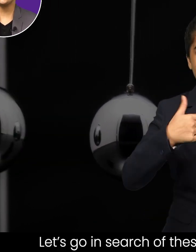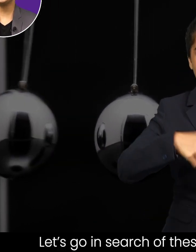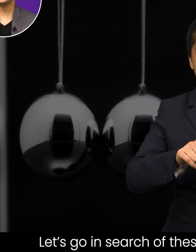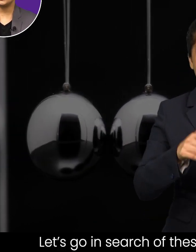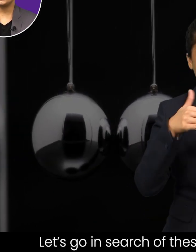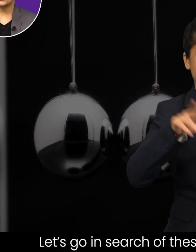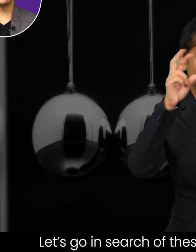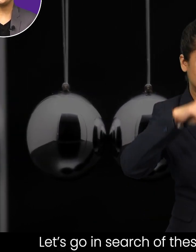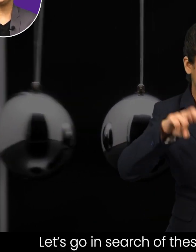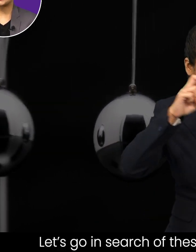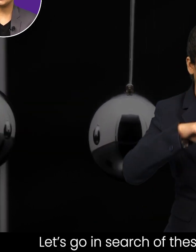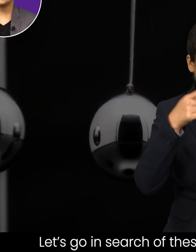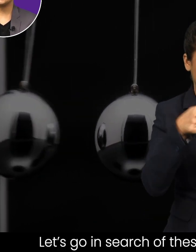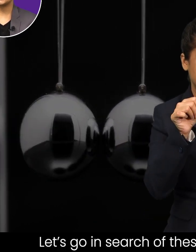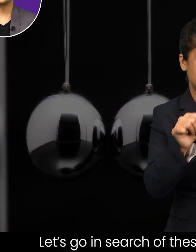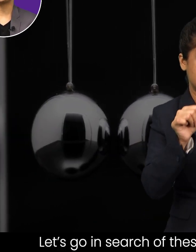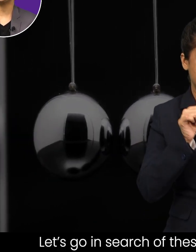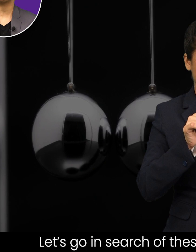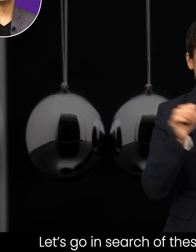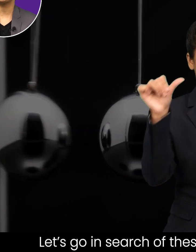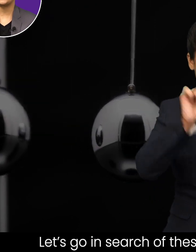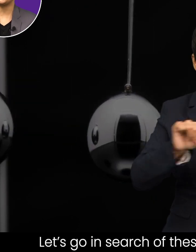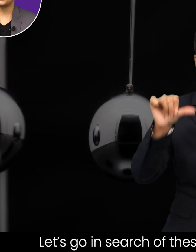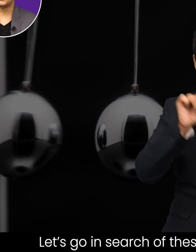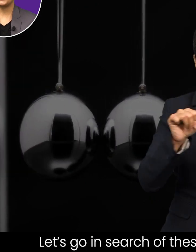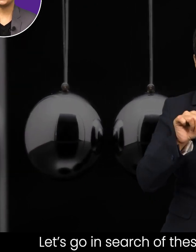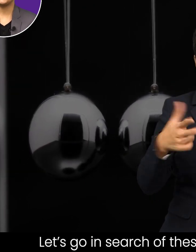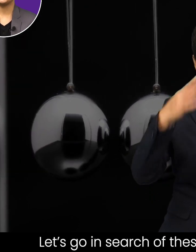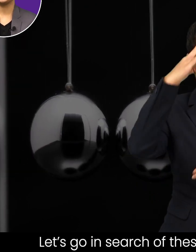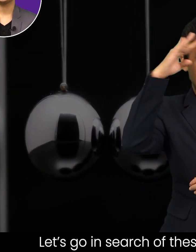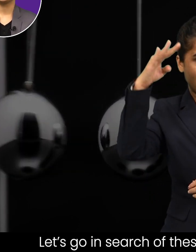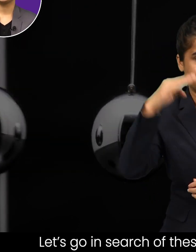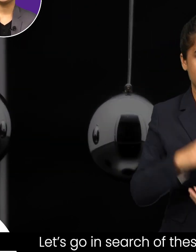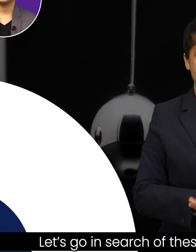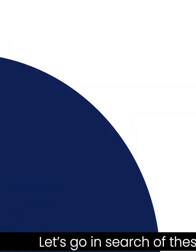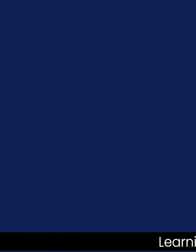Let's go in search of these answers in a scientific manner.